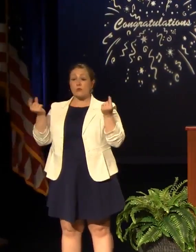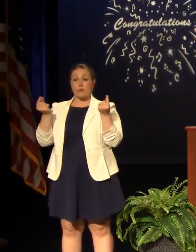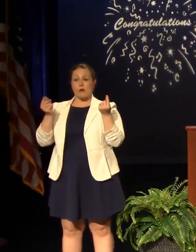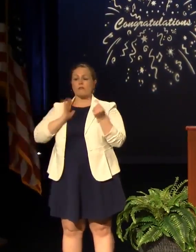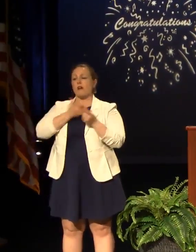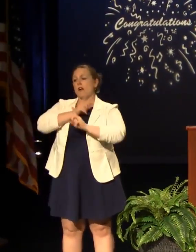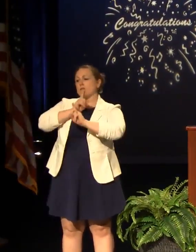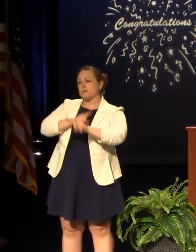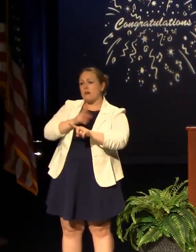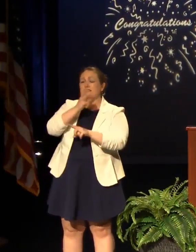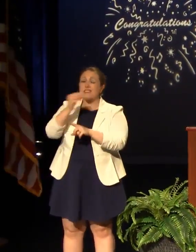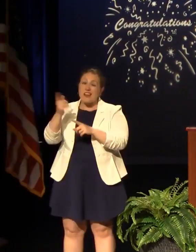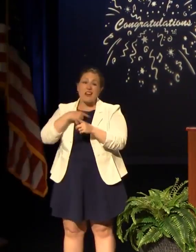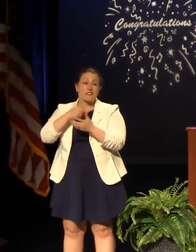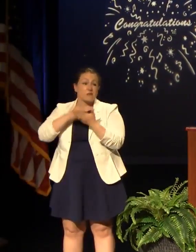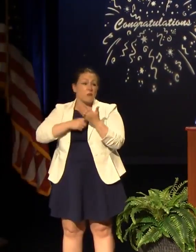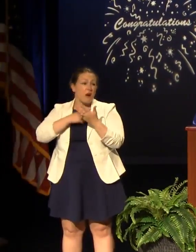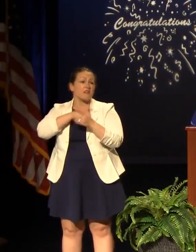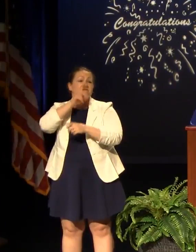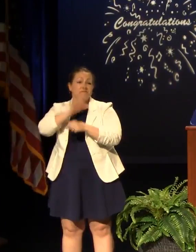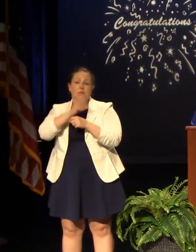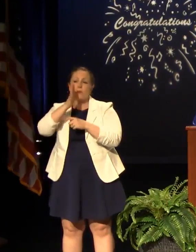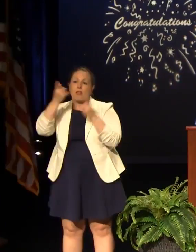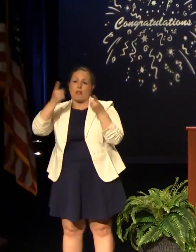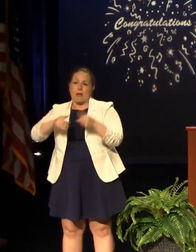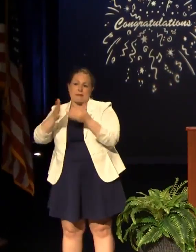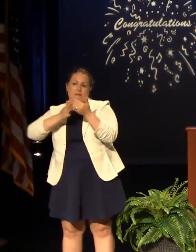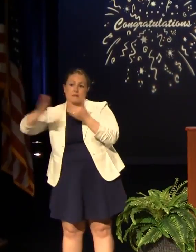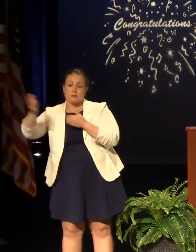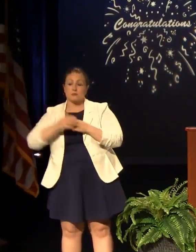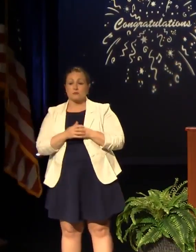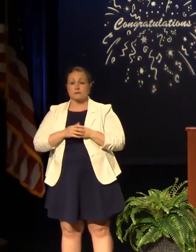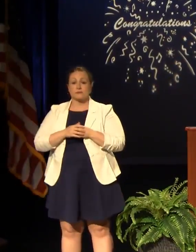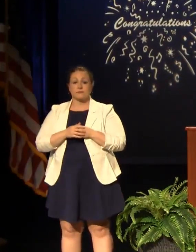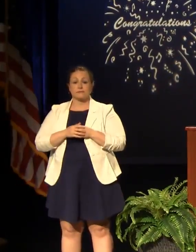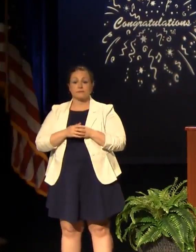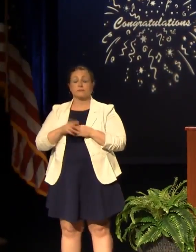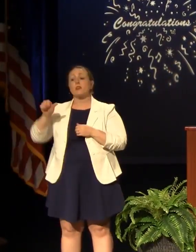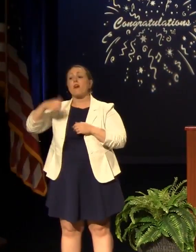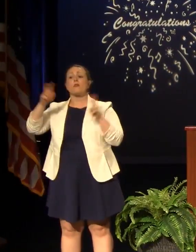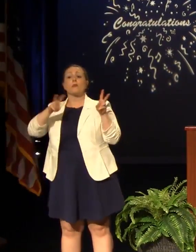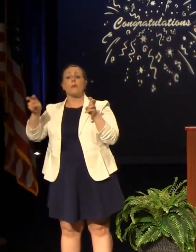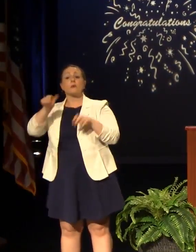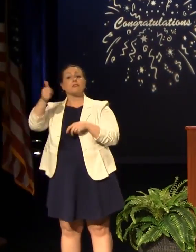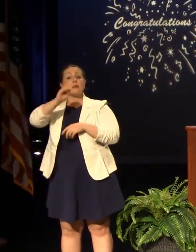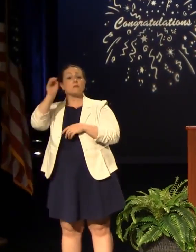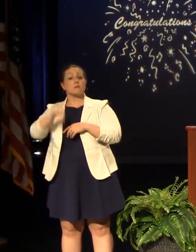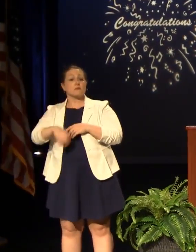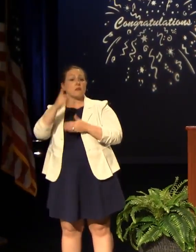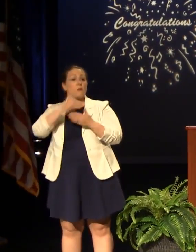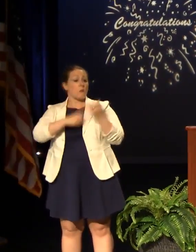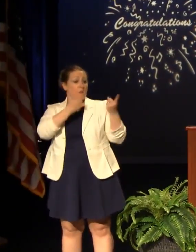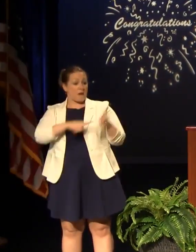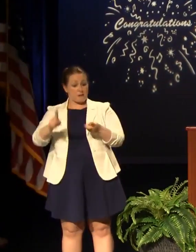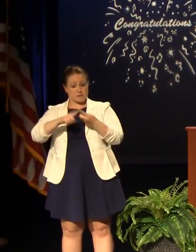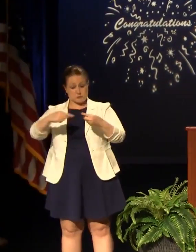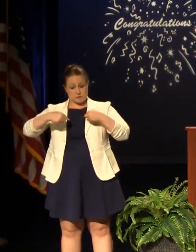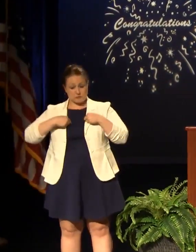future. It is said that 10% of life is what happens to you, and 90% is how you react to